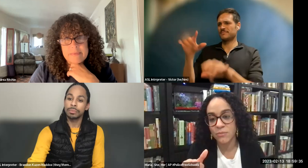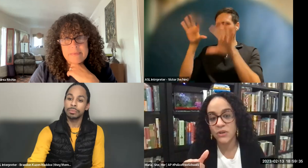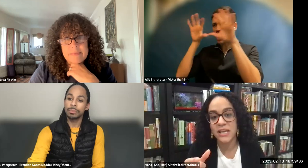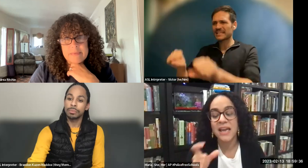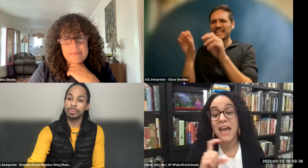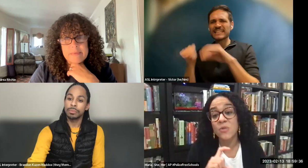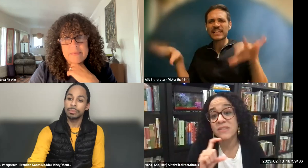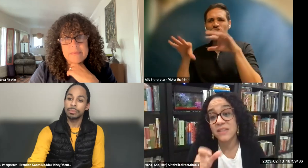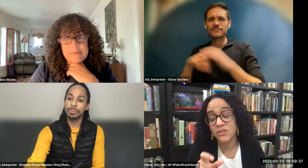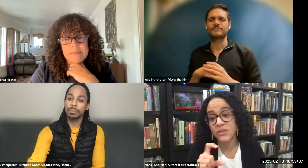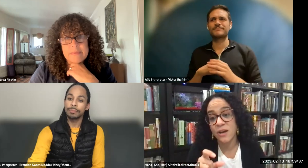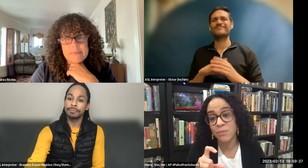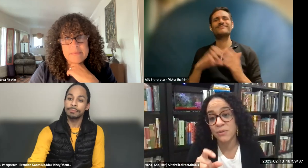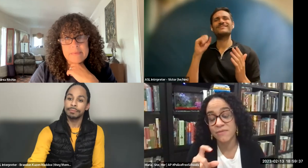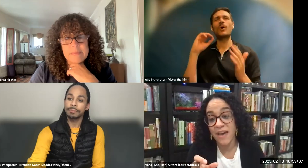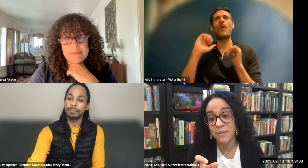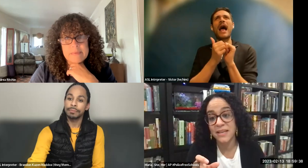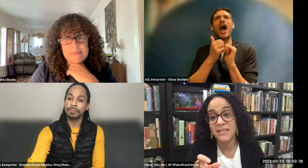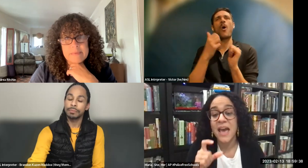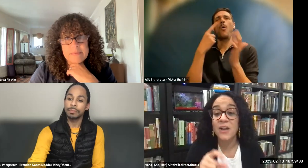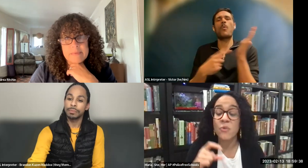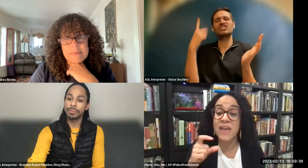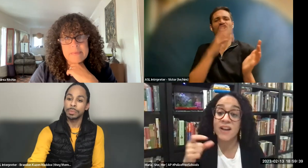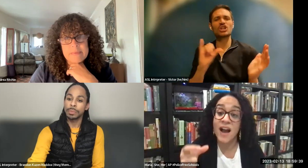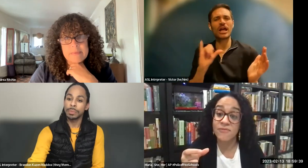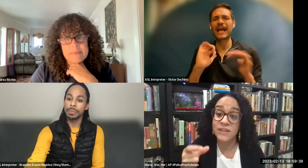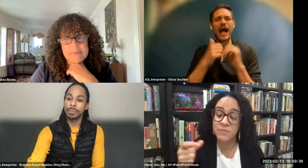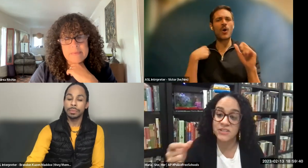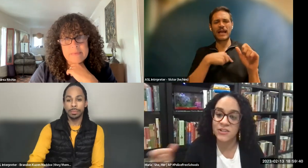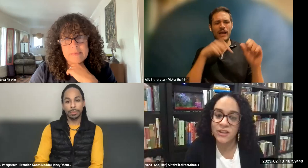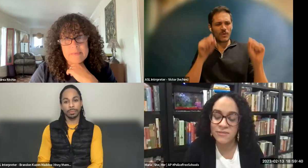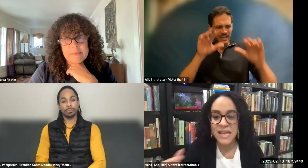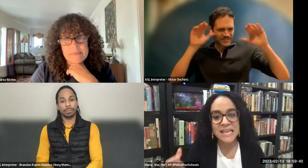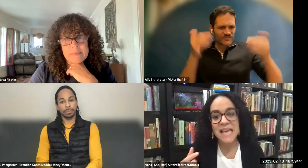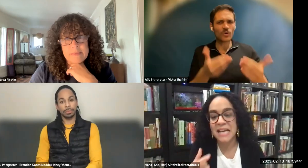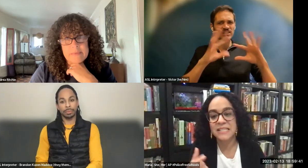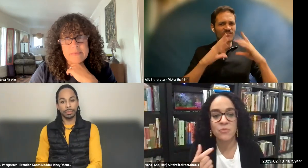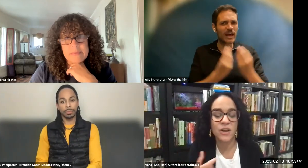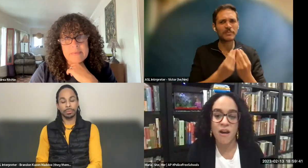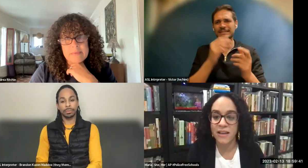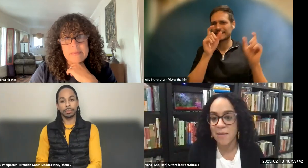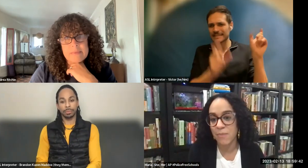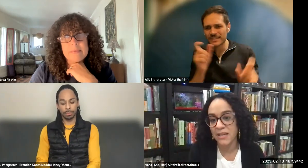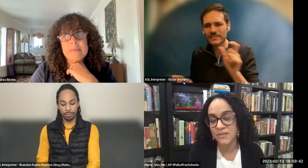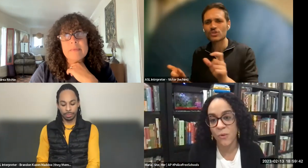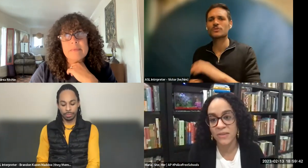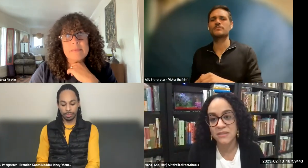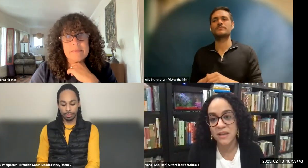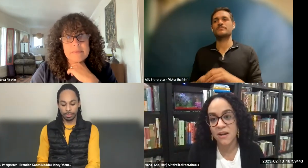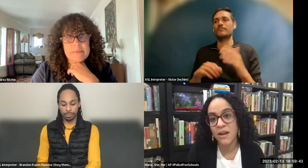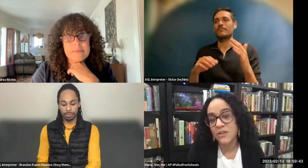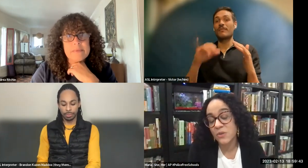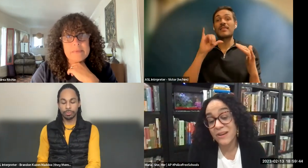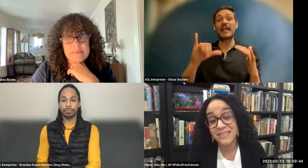foster community? How do we center young people and families? How do we have conflict be generative is actually where our campaign is going